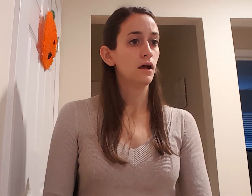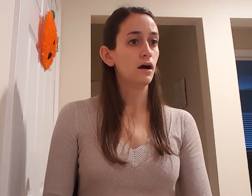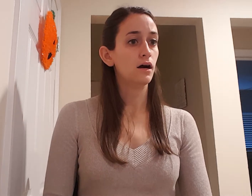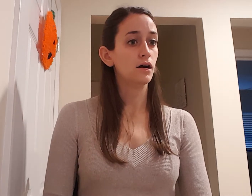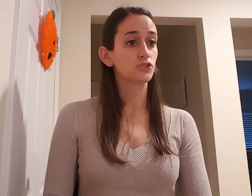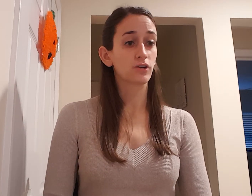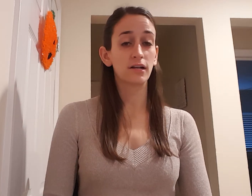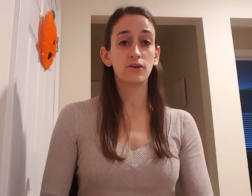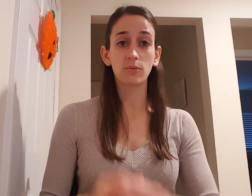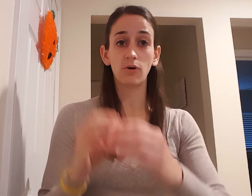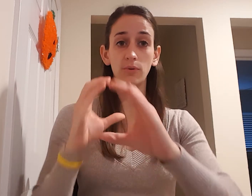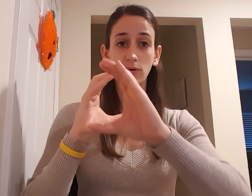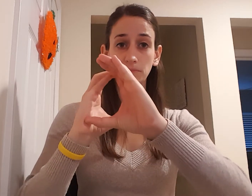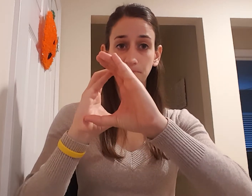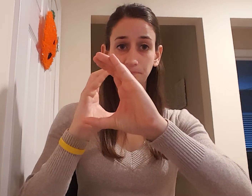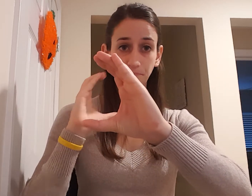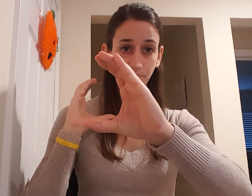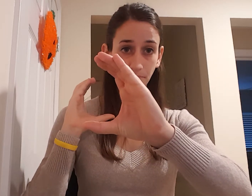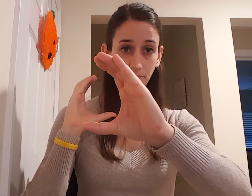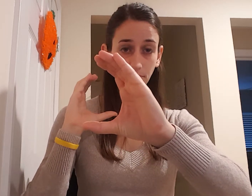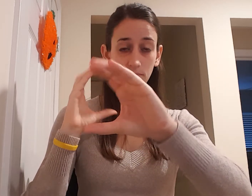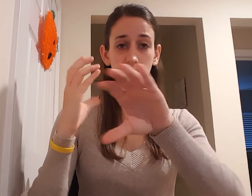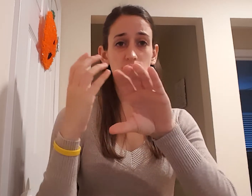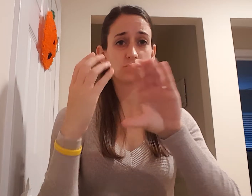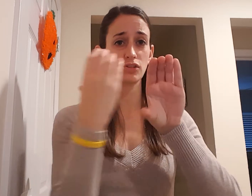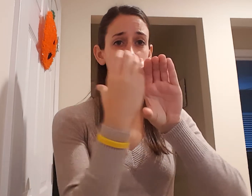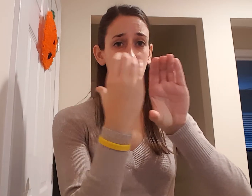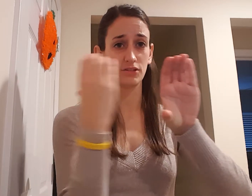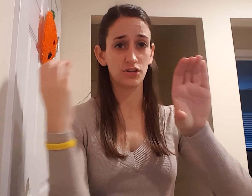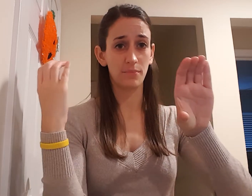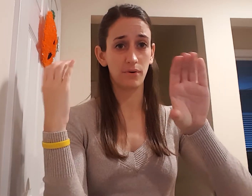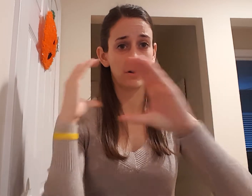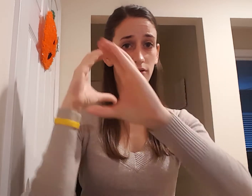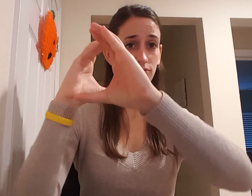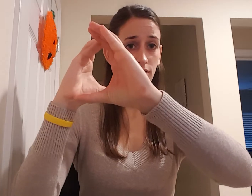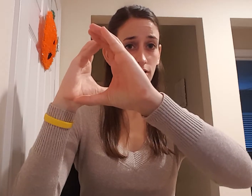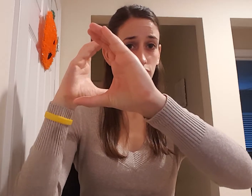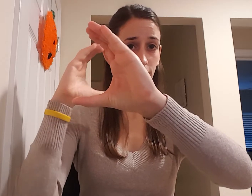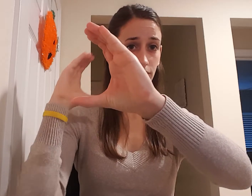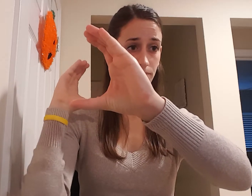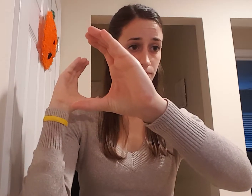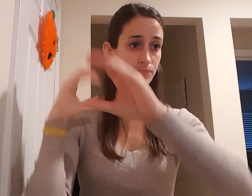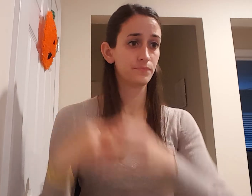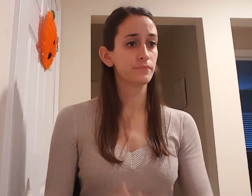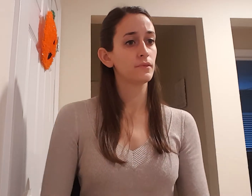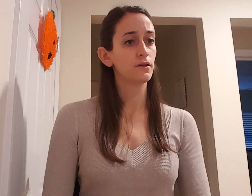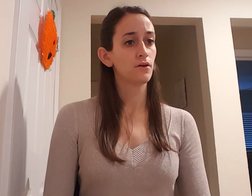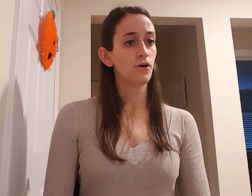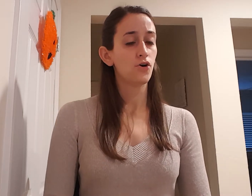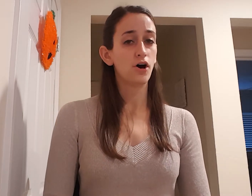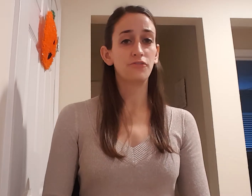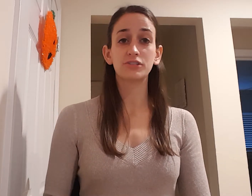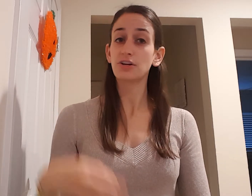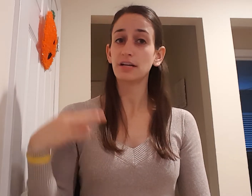A trailer or mobile home, so it should look like the shape of a trailer. A fraternity